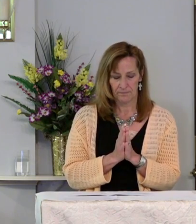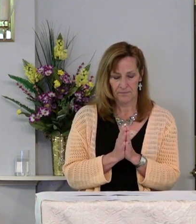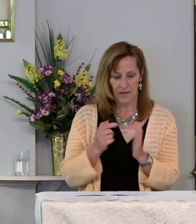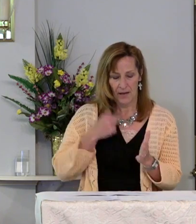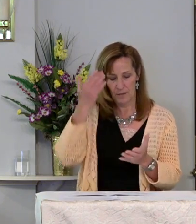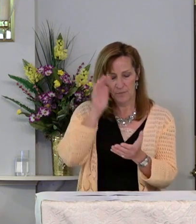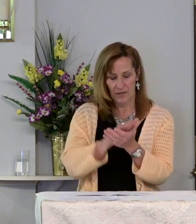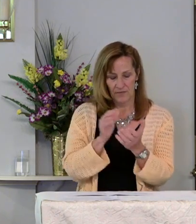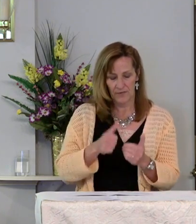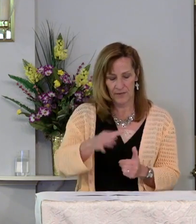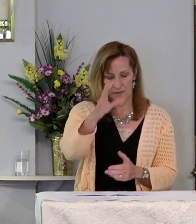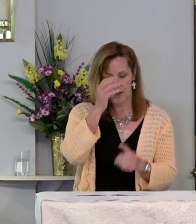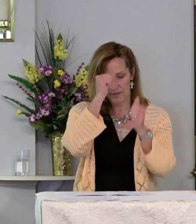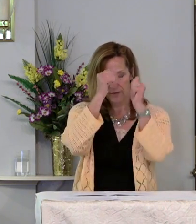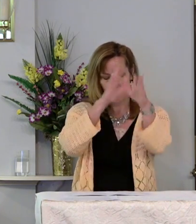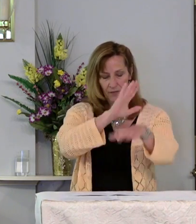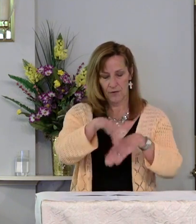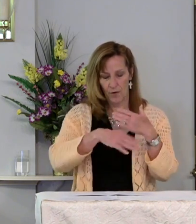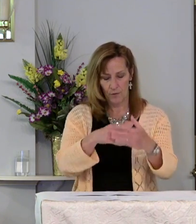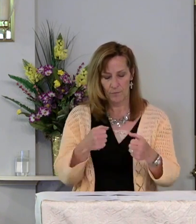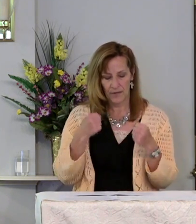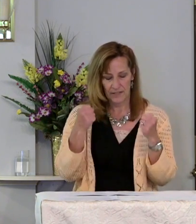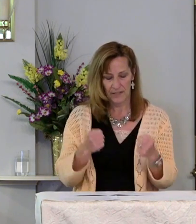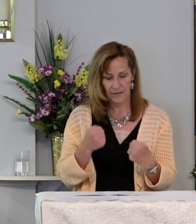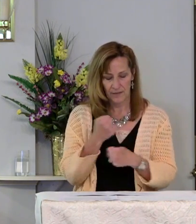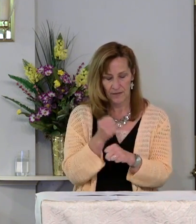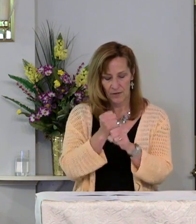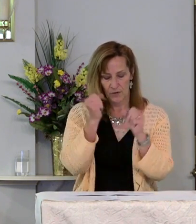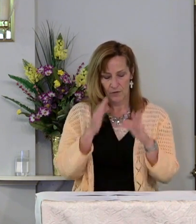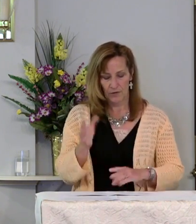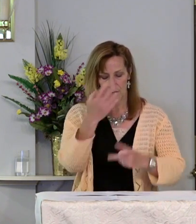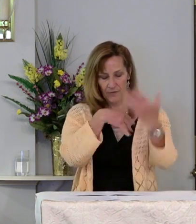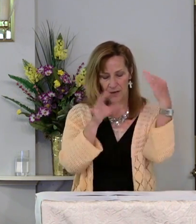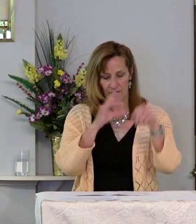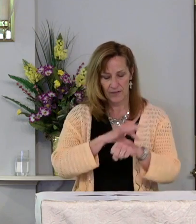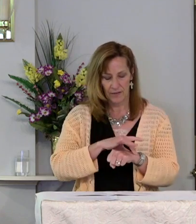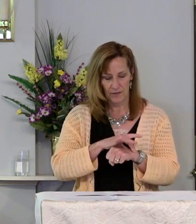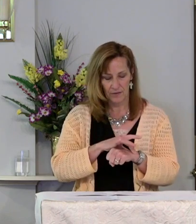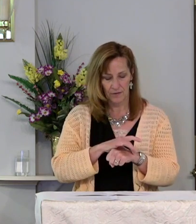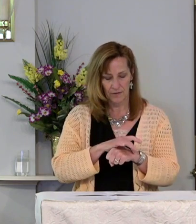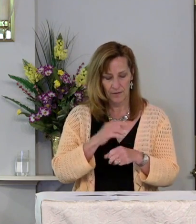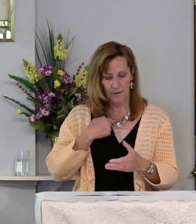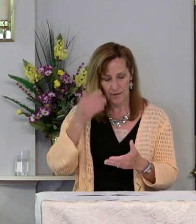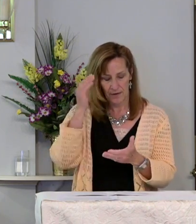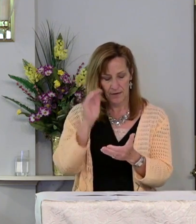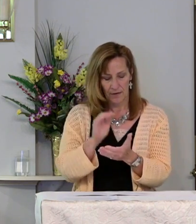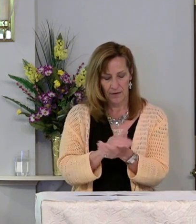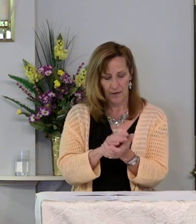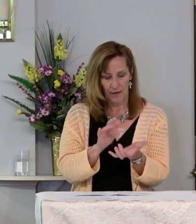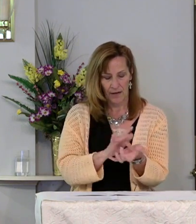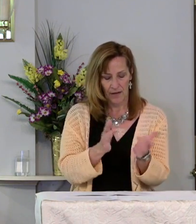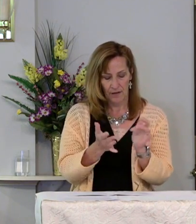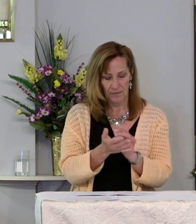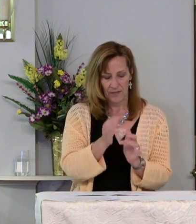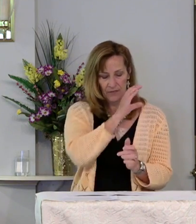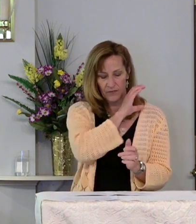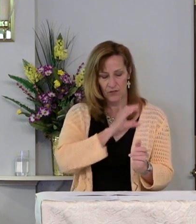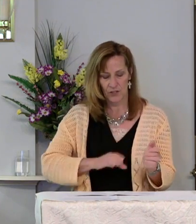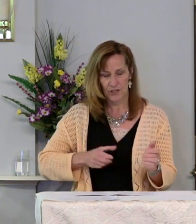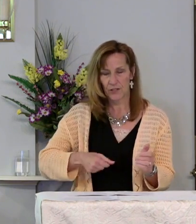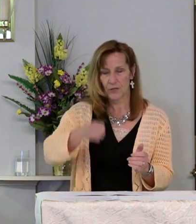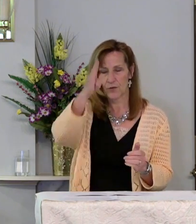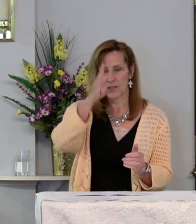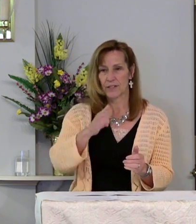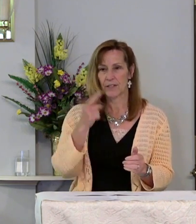I believe in God the Father Almighty, creator of heaven and earth. I believe